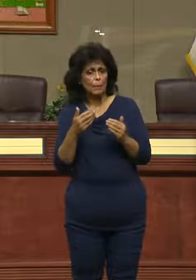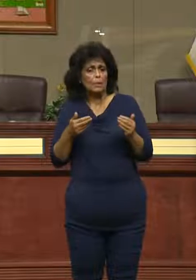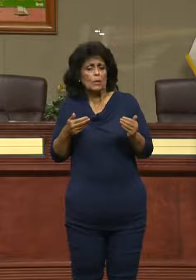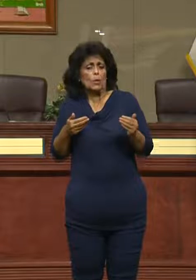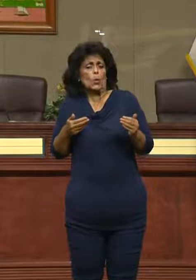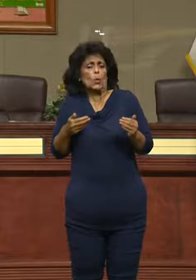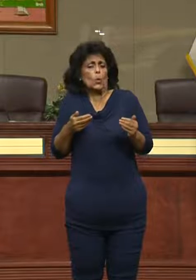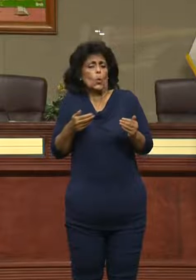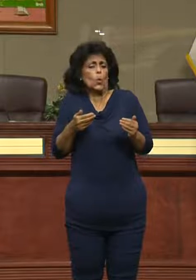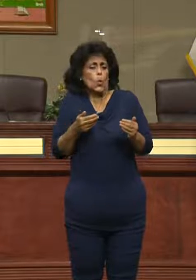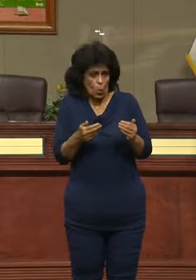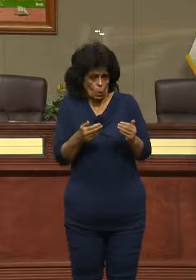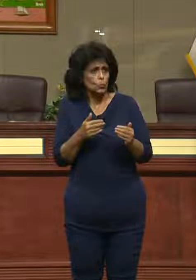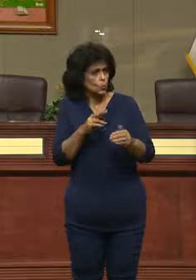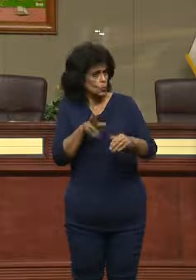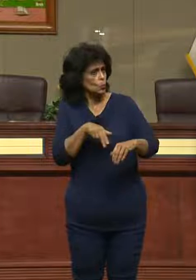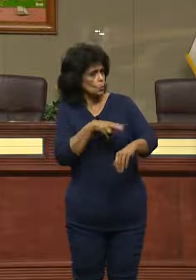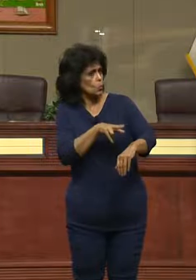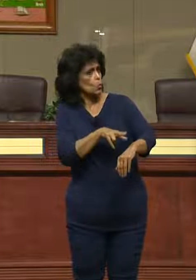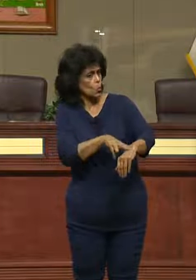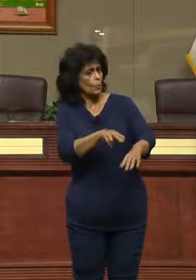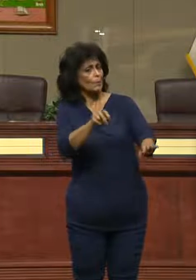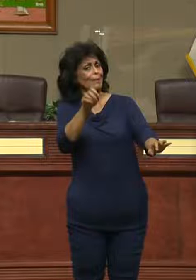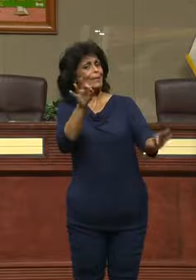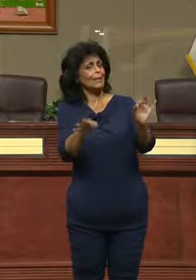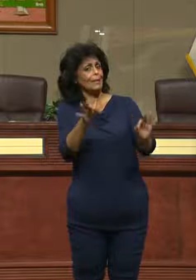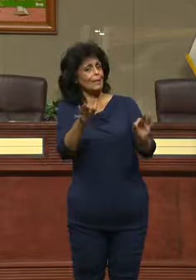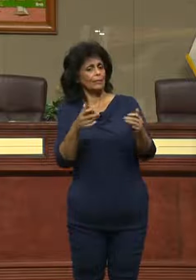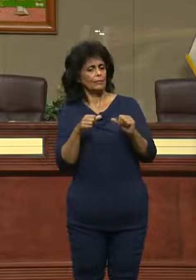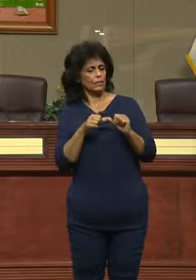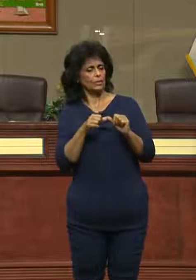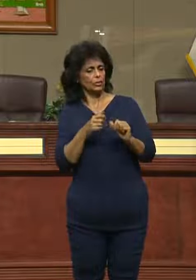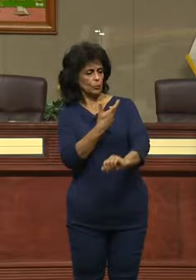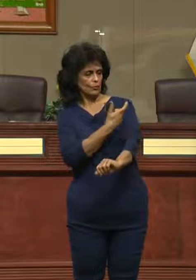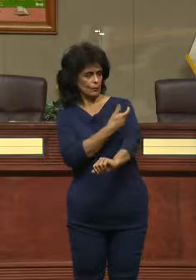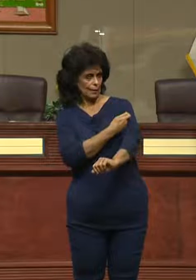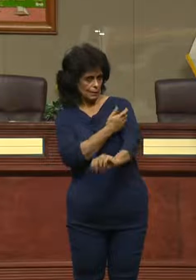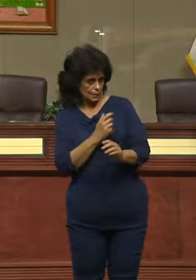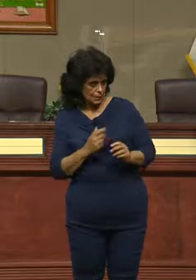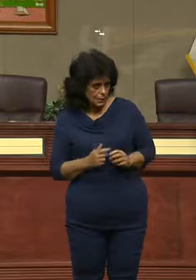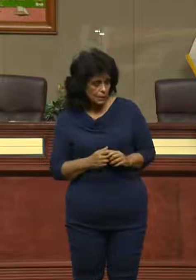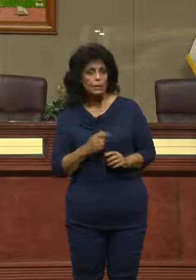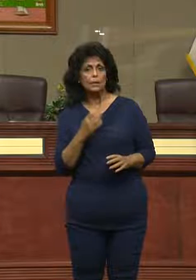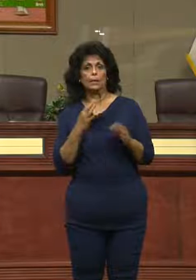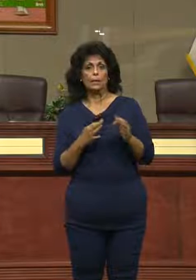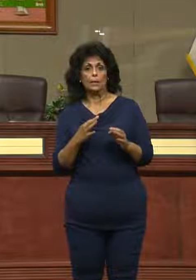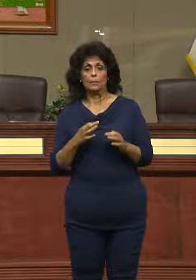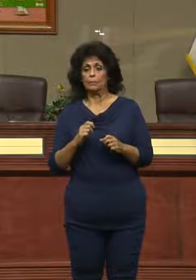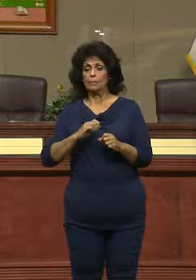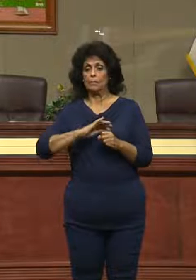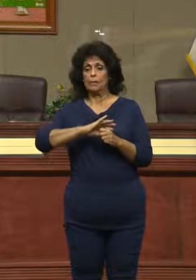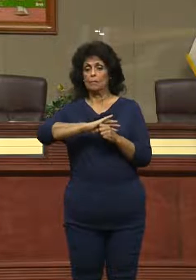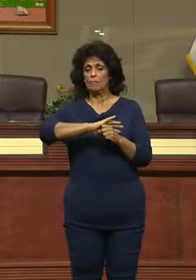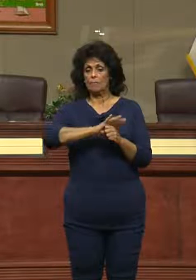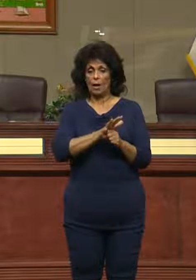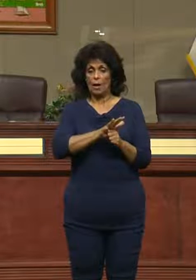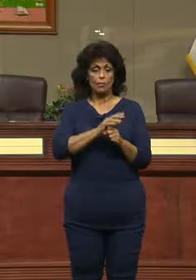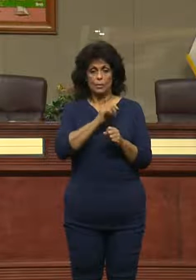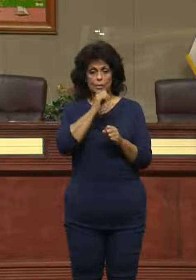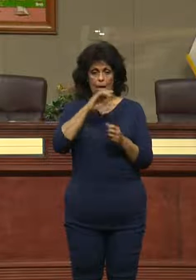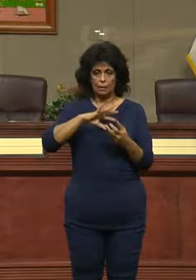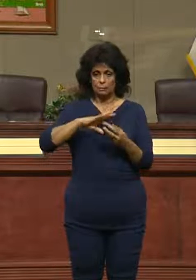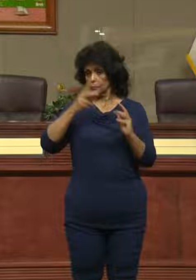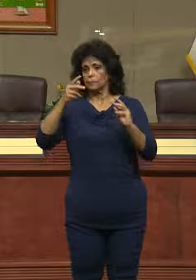normal if we continue with vaccines and the virus doesn't give us any surprises. But it's very difficult